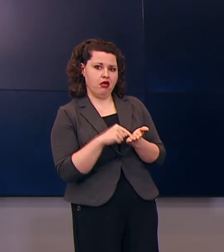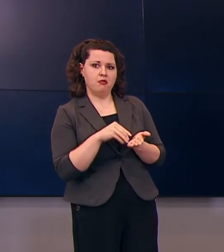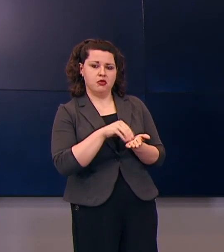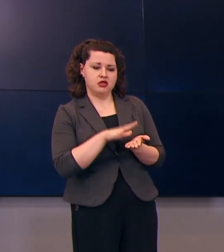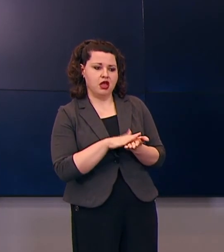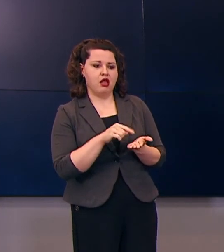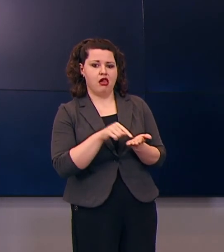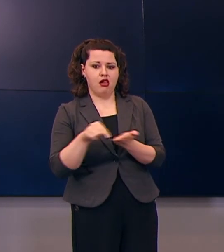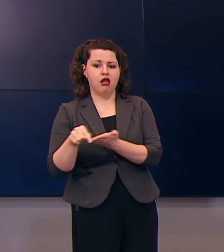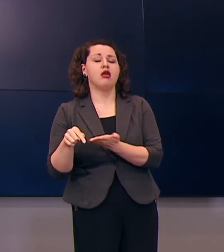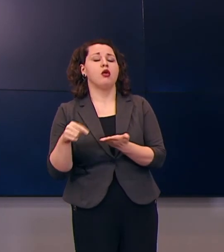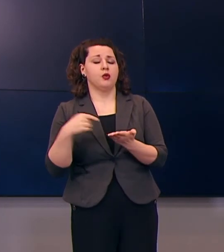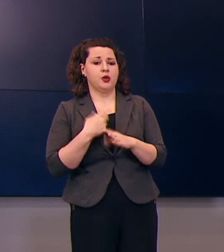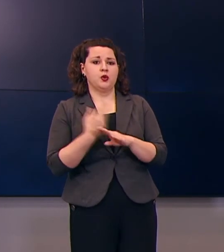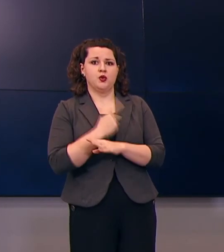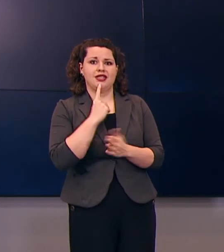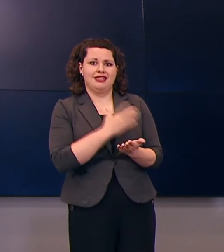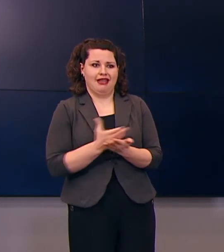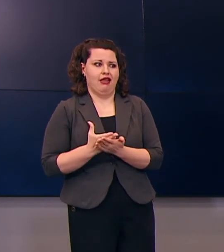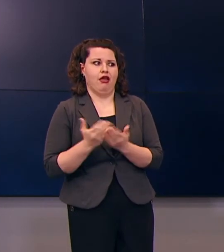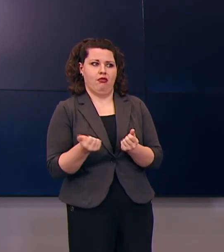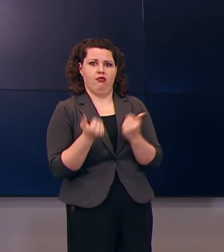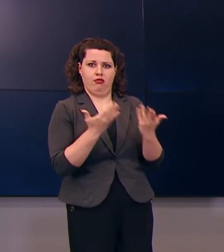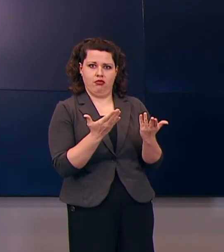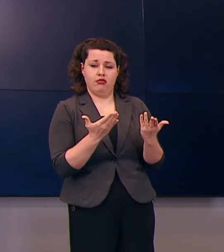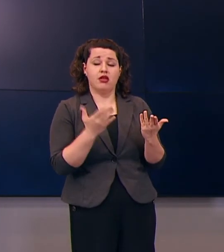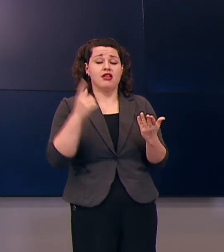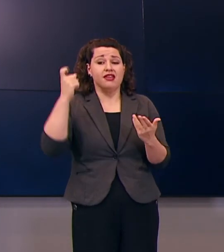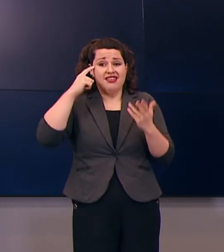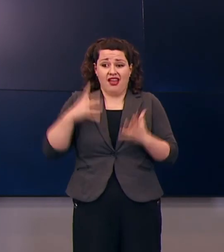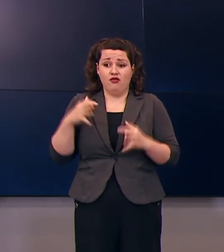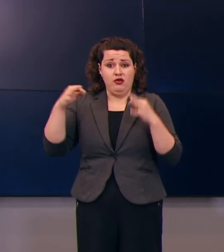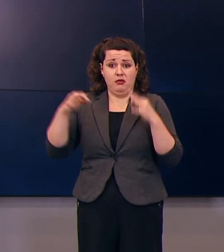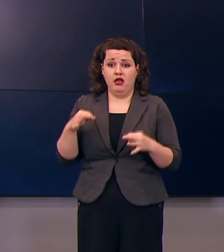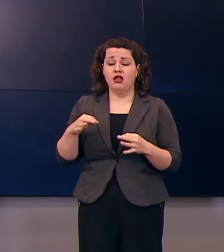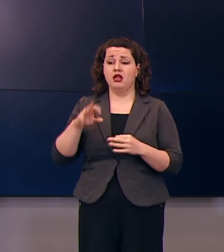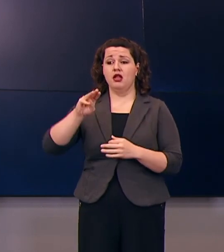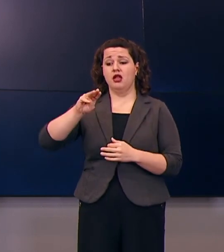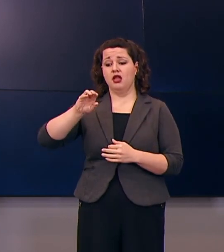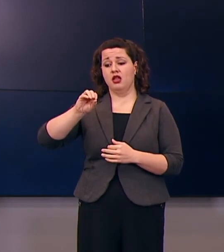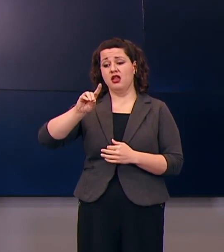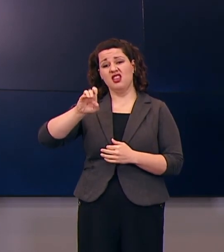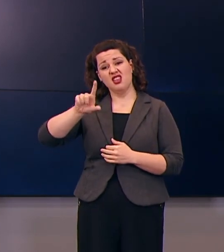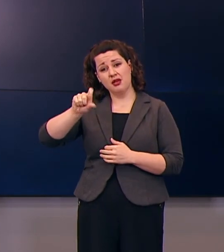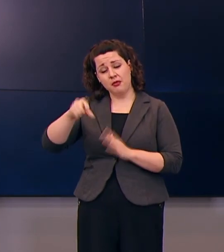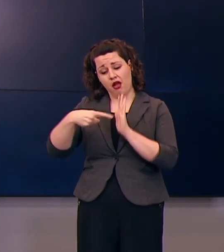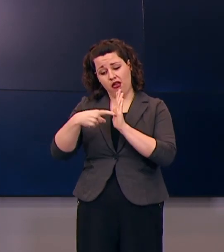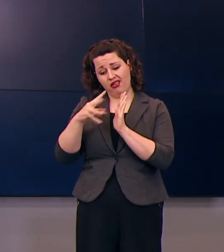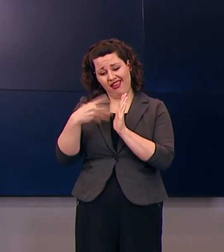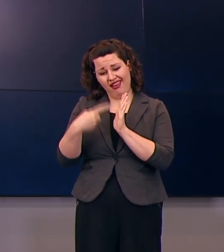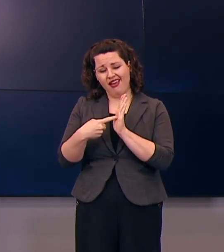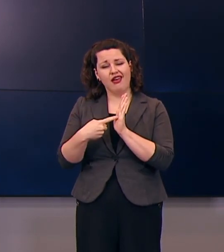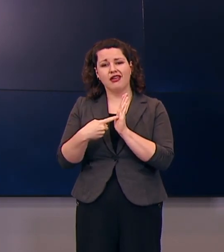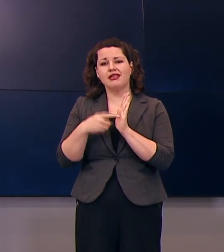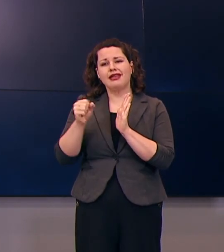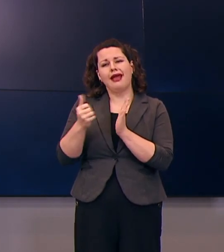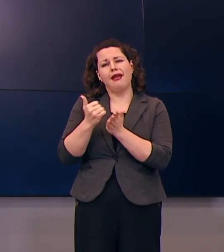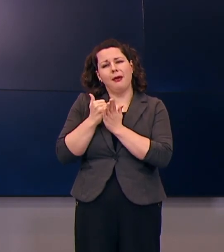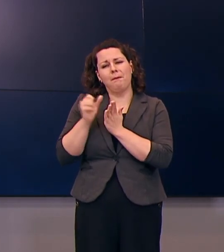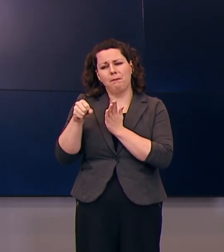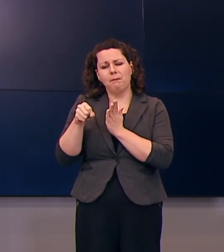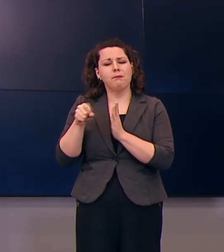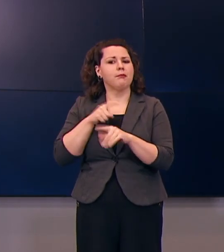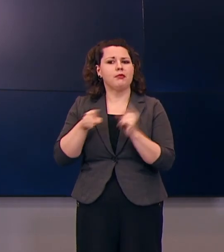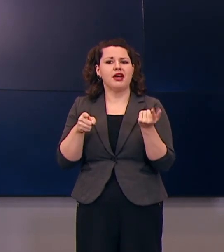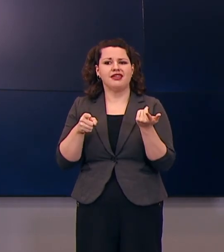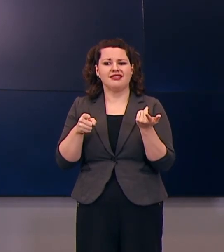basing our recommendations on. Because as the governor has explained, models, you know, can be helpful, but they're not going to necessarily